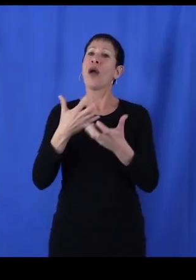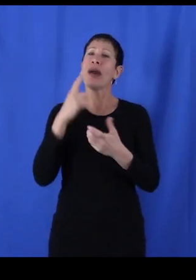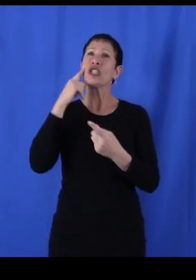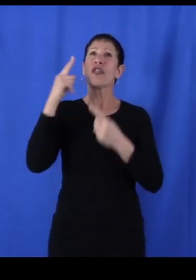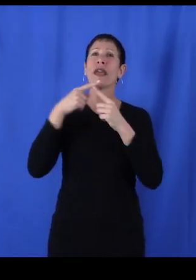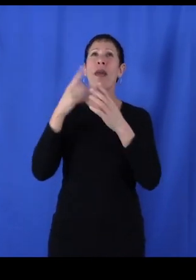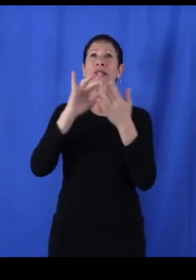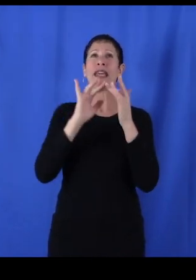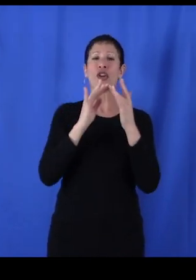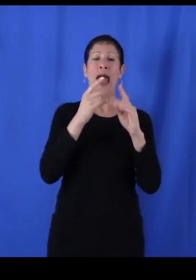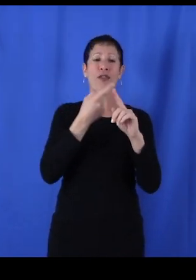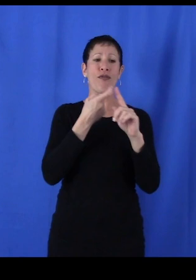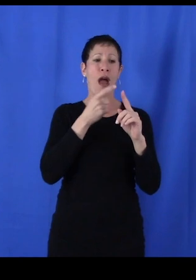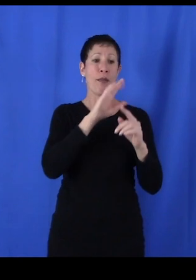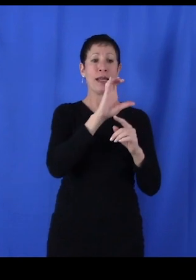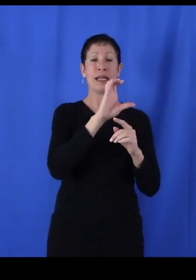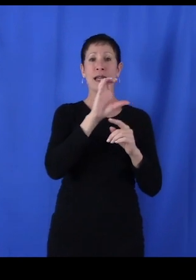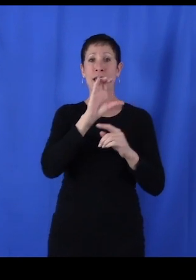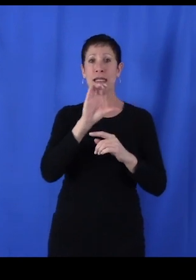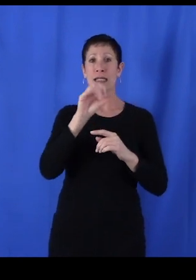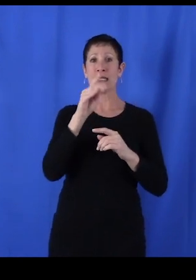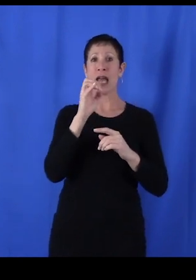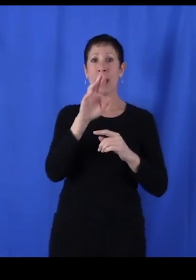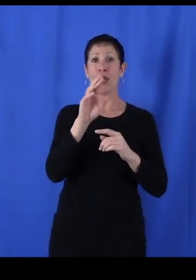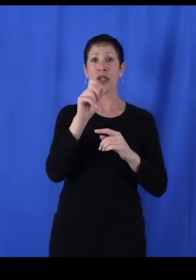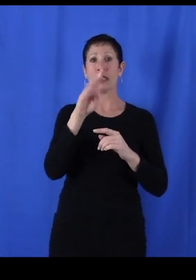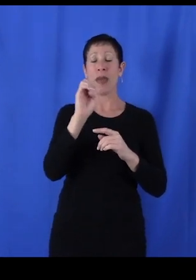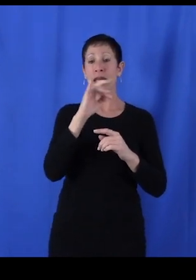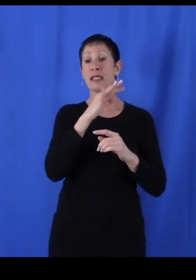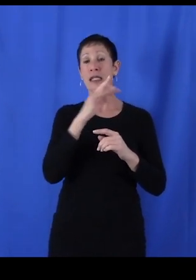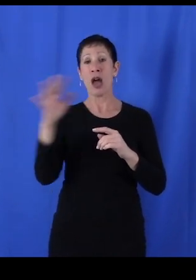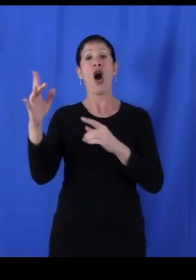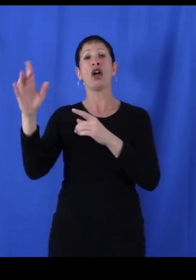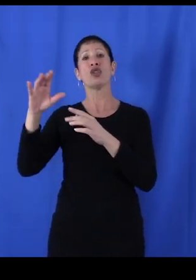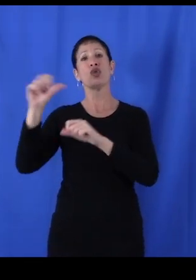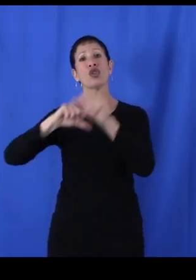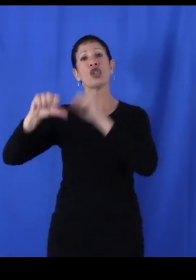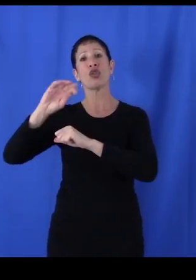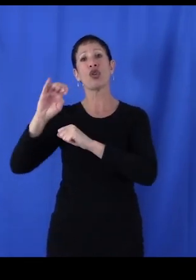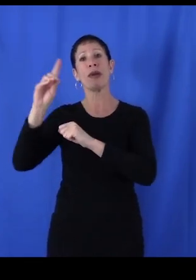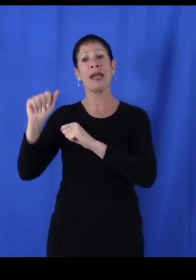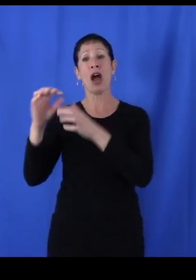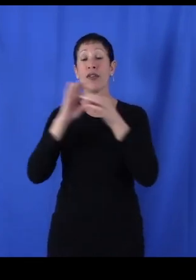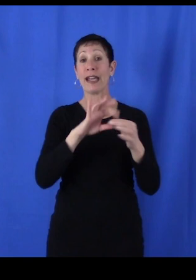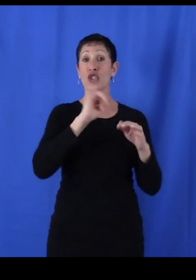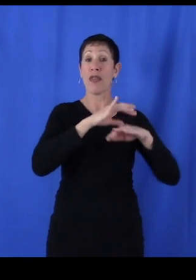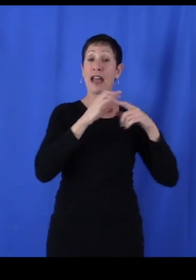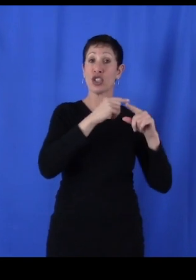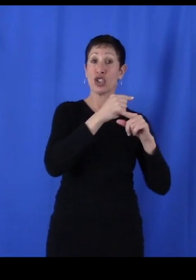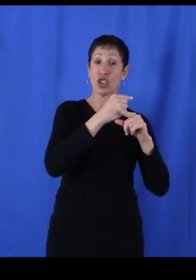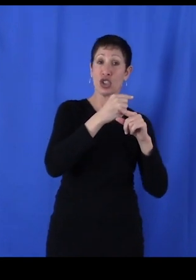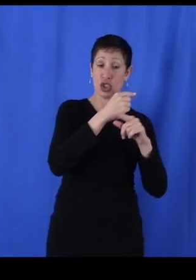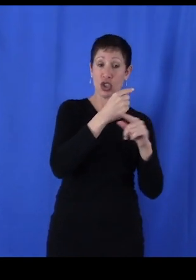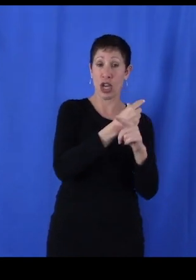cyberspace to social media in terms of these geographies, as well as in terms of US urban